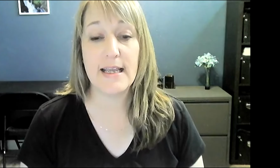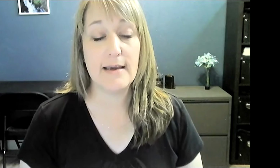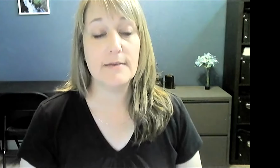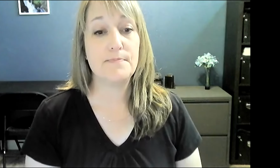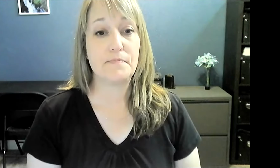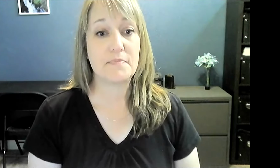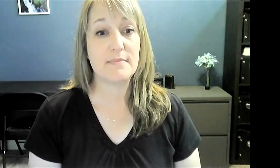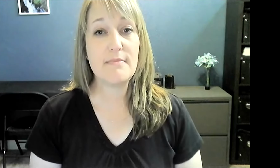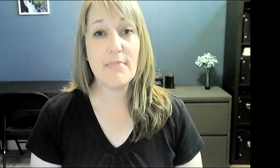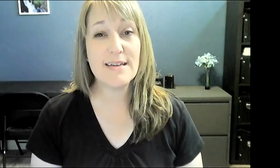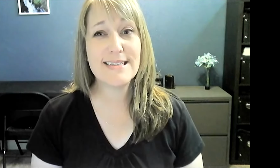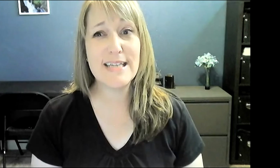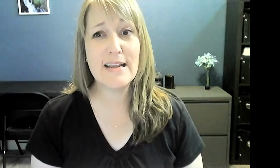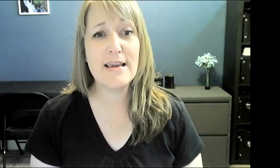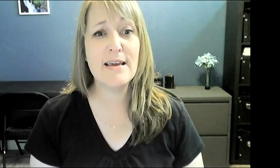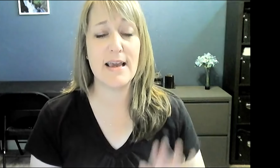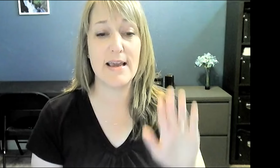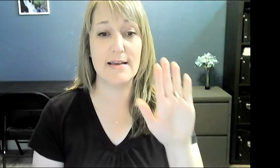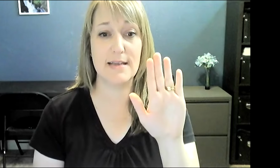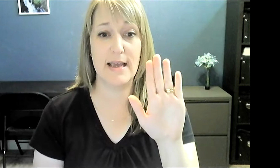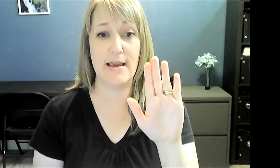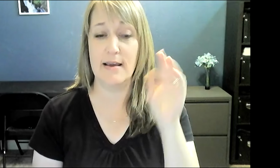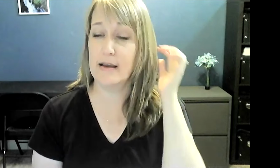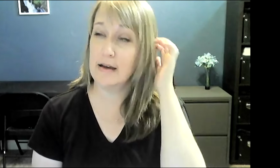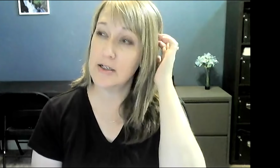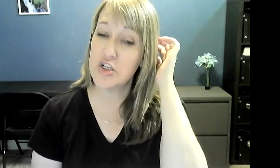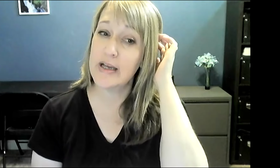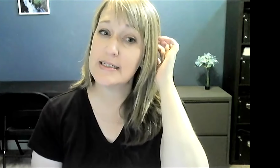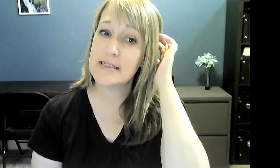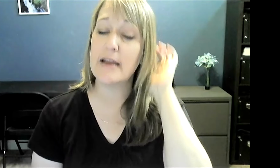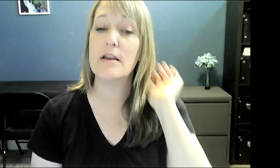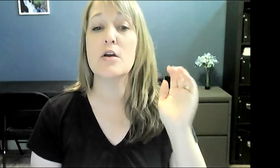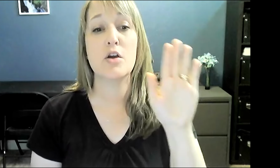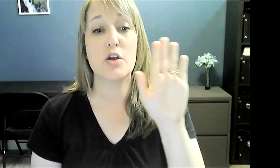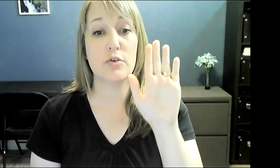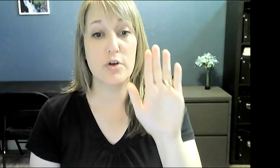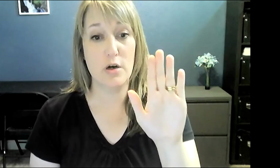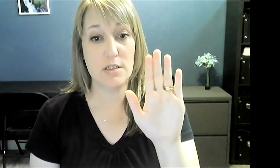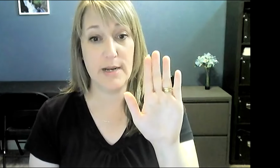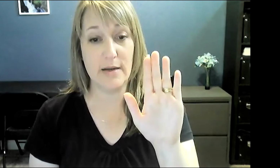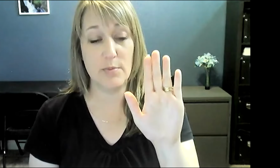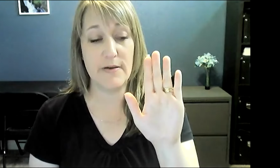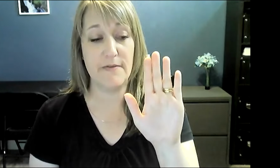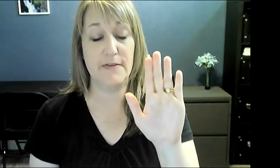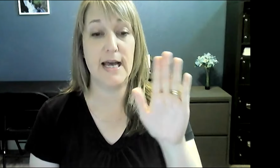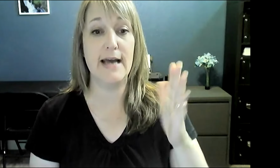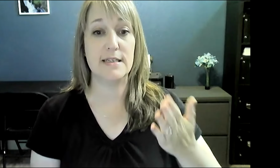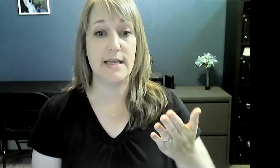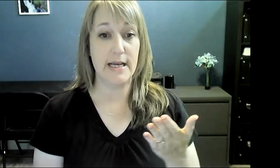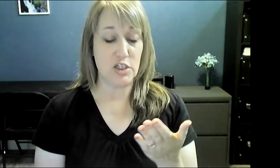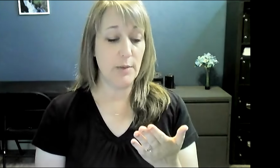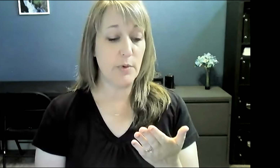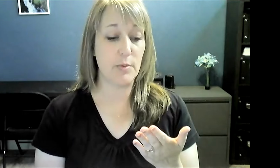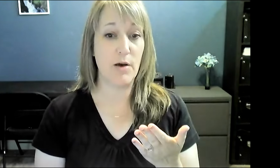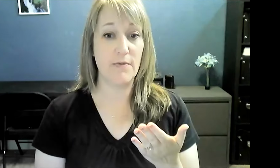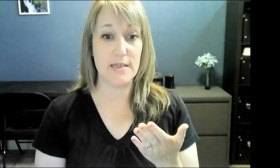steady. Steady is a two-handed sign. Your non-dominant hand will be a flat hand shape with your palm